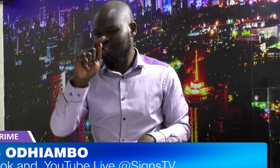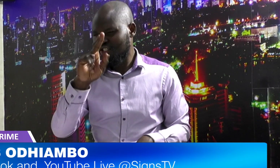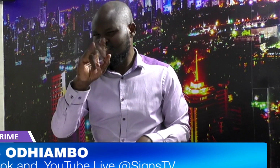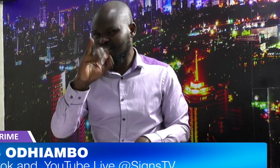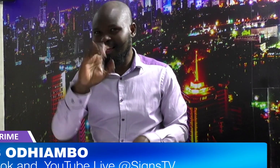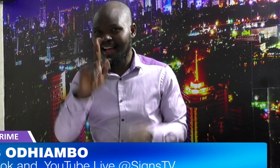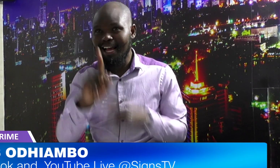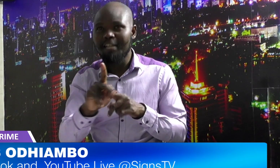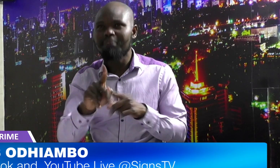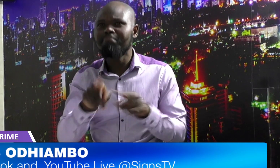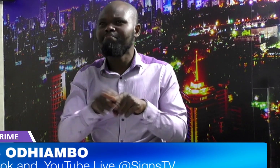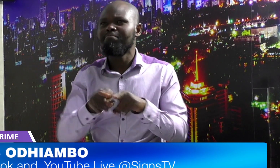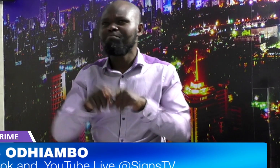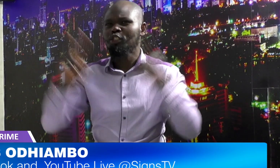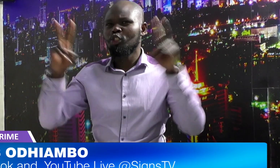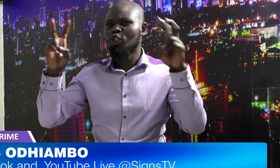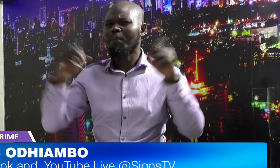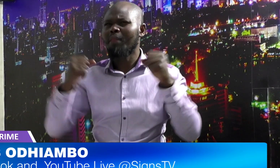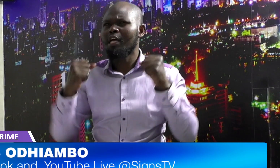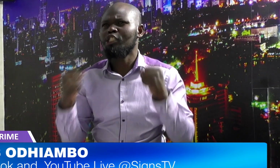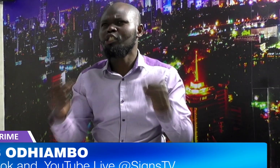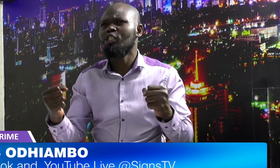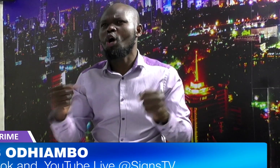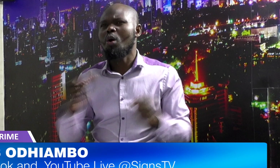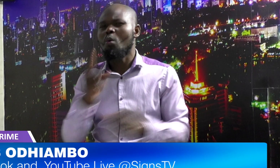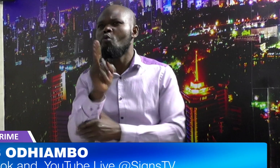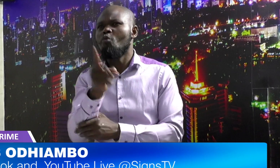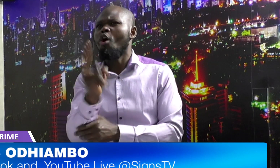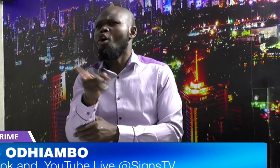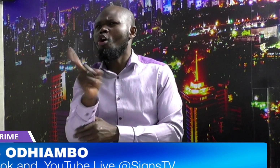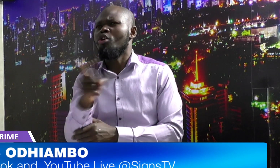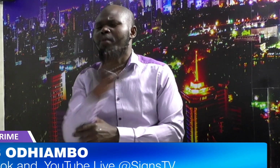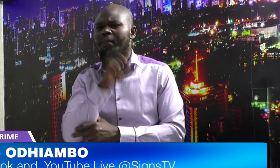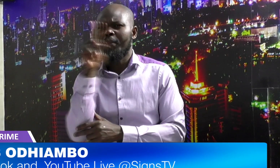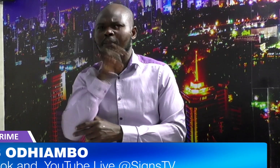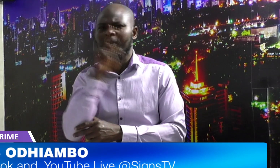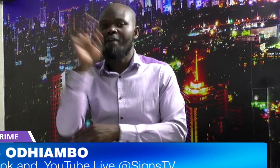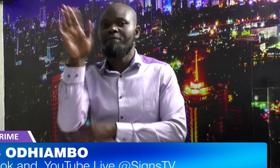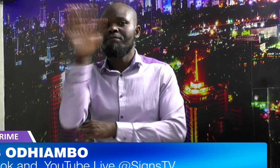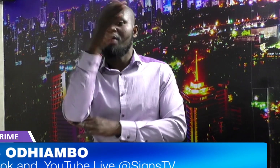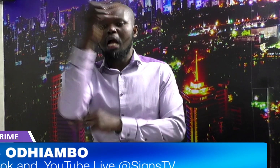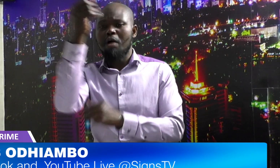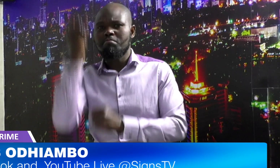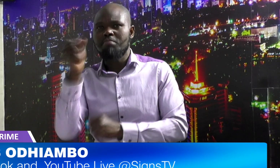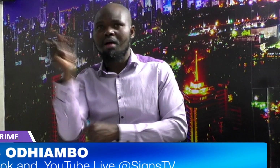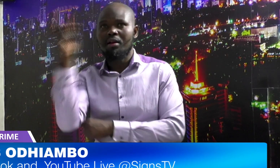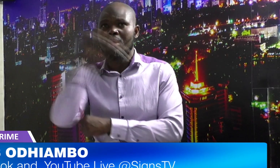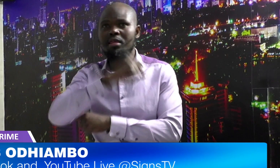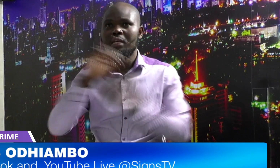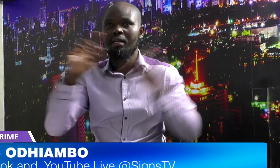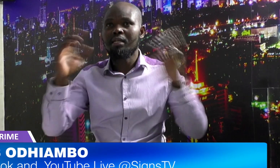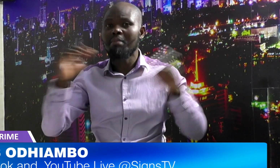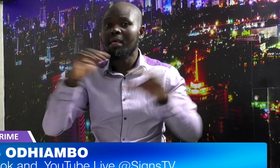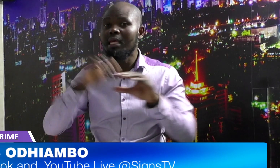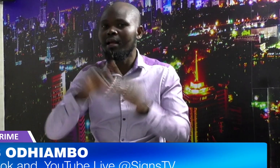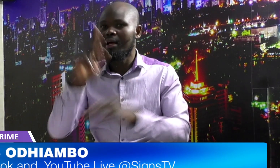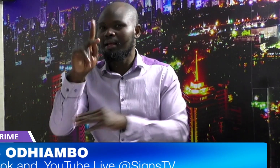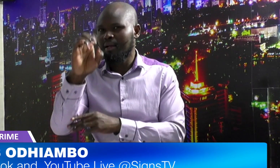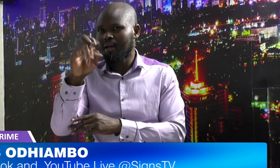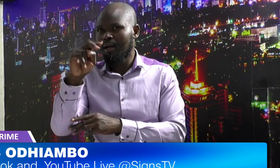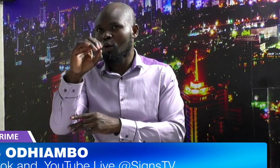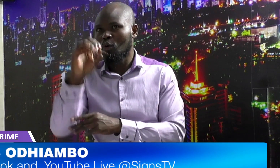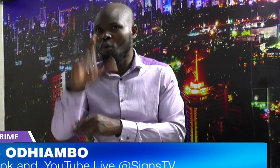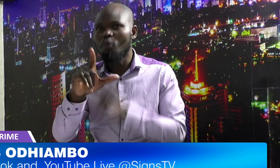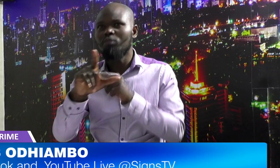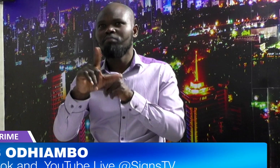issued a strong warning during the Mashujaa Day celebration in Keno, emphasizing that those who trespass on this land